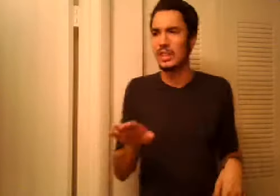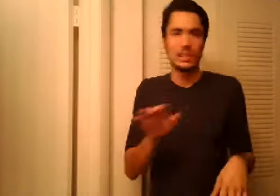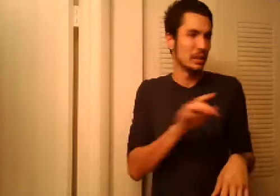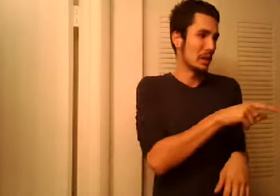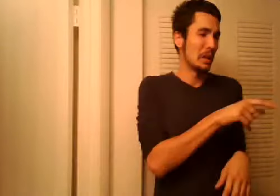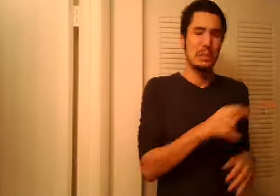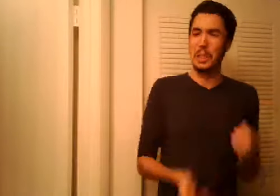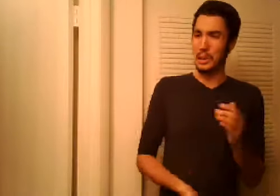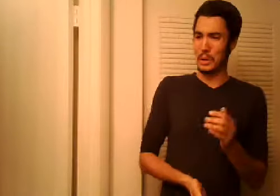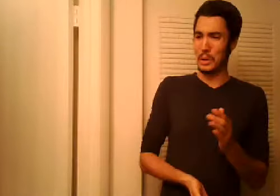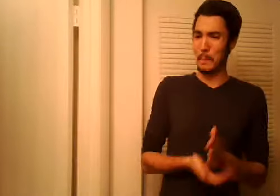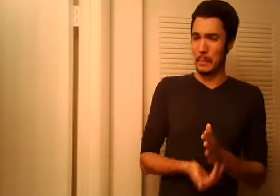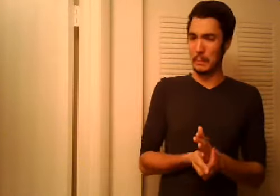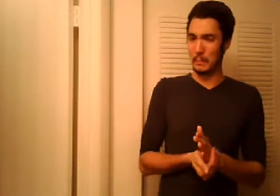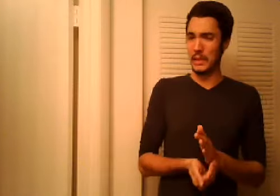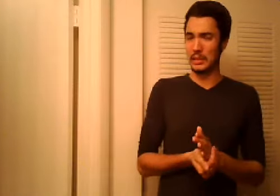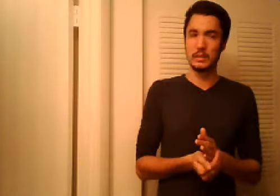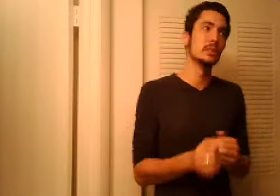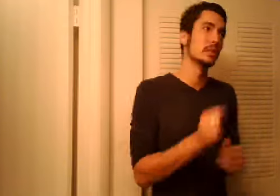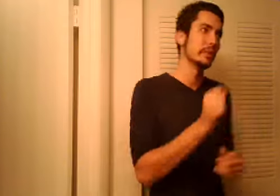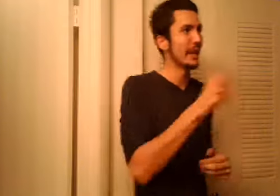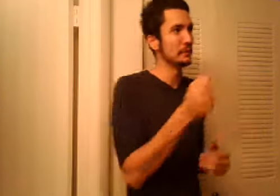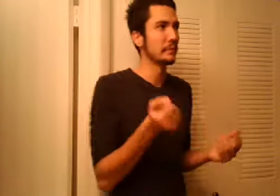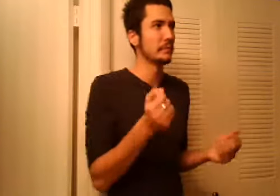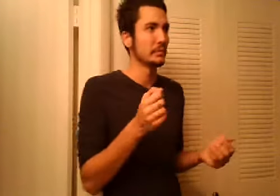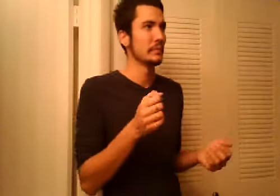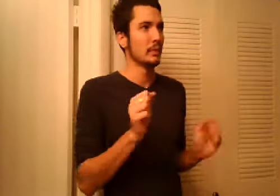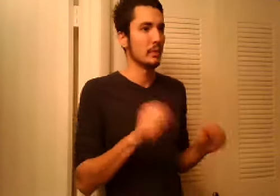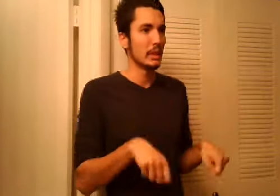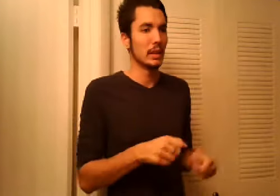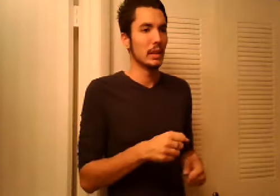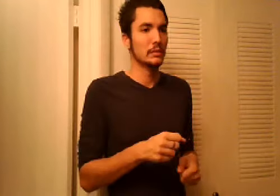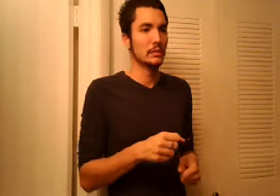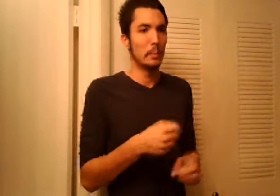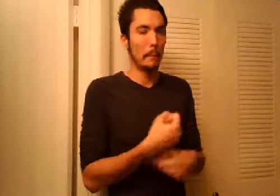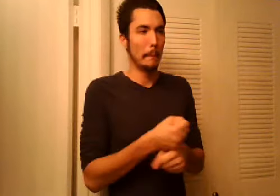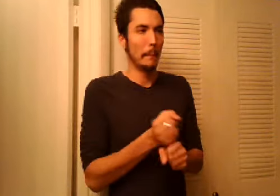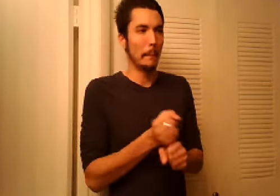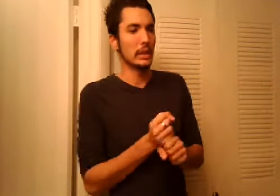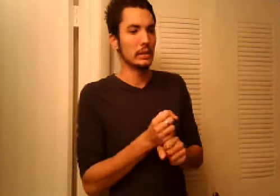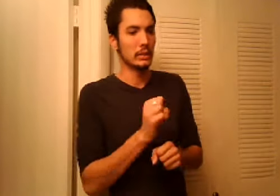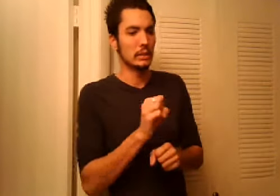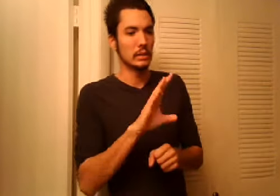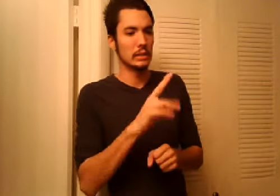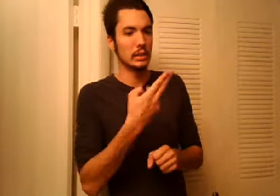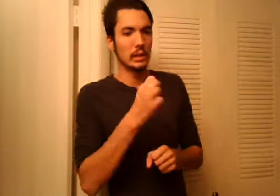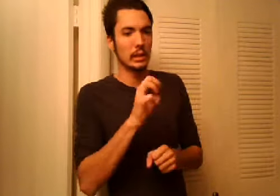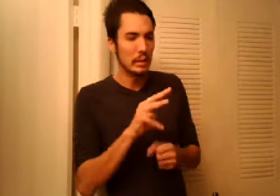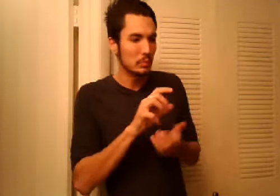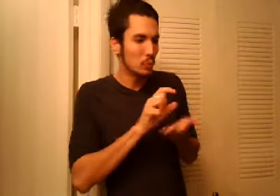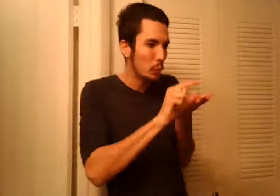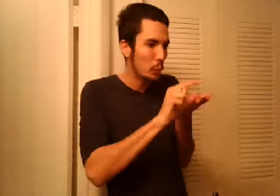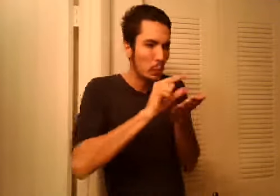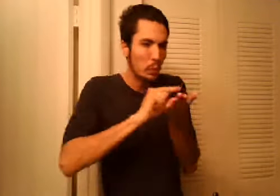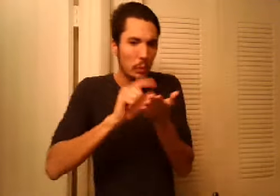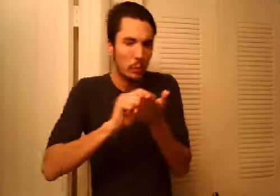Right, I mean, you can come up with a scheme that gives all players a stipend, that equals stipend. You can come up with a scheme that creates a pure labor market